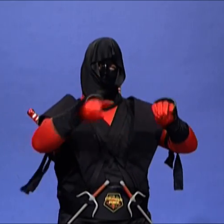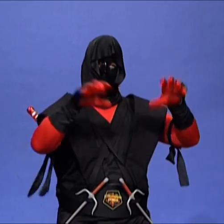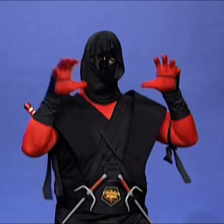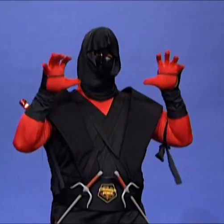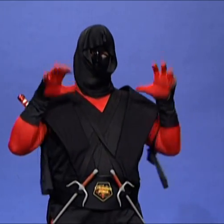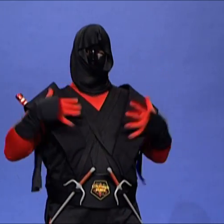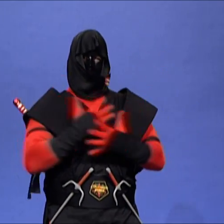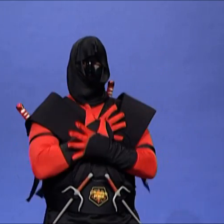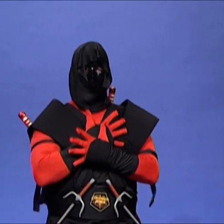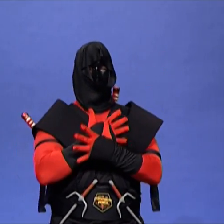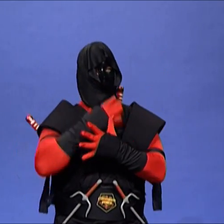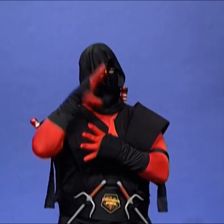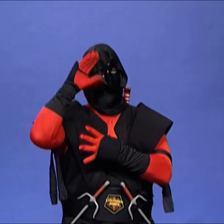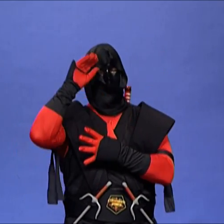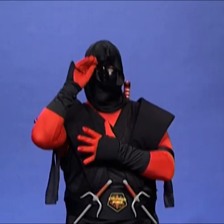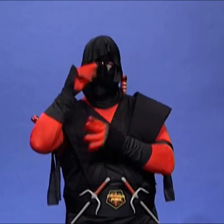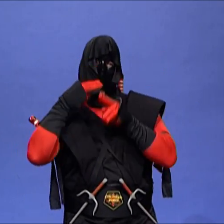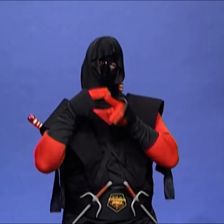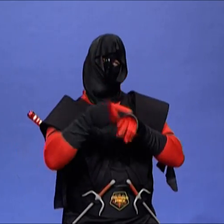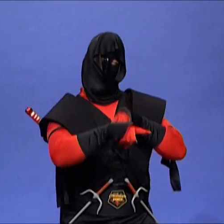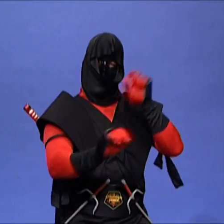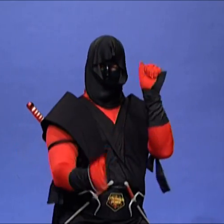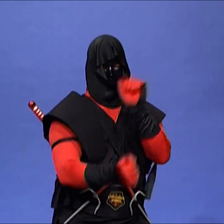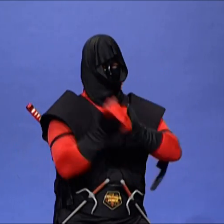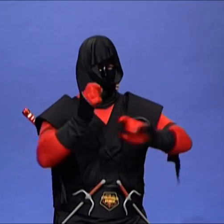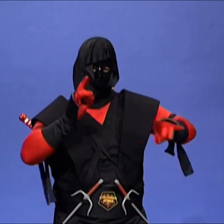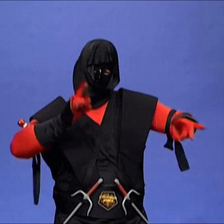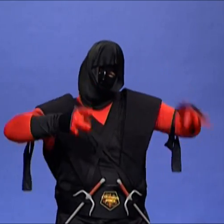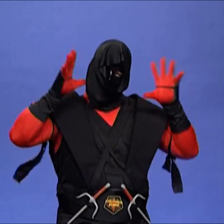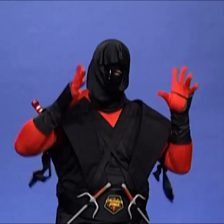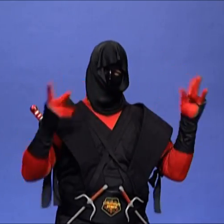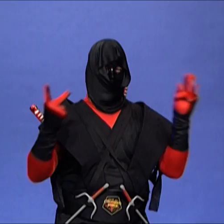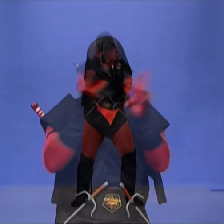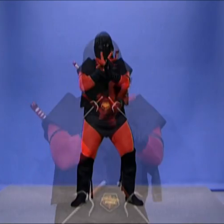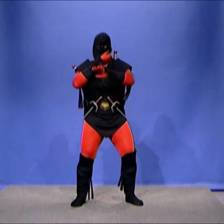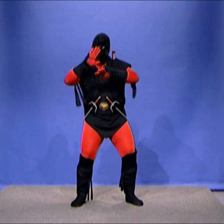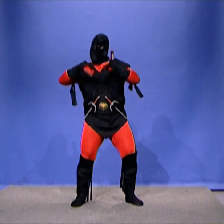were frightened, and they called him the most wild thing of all.